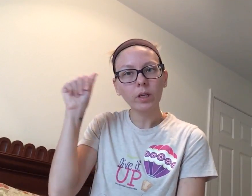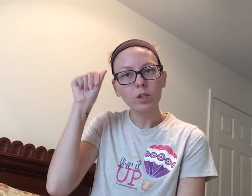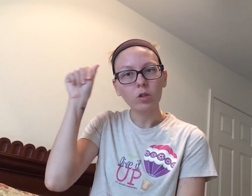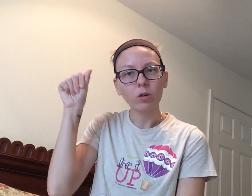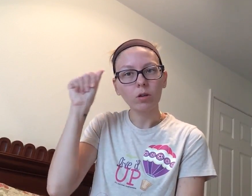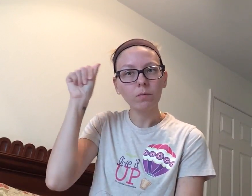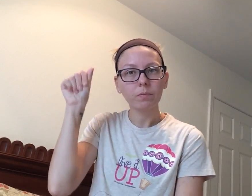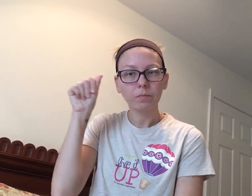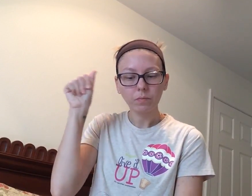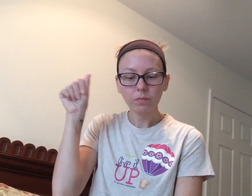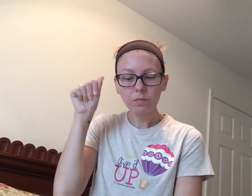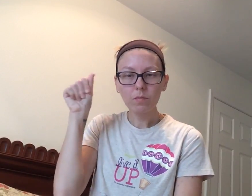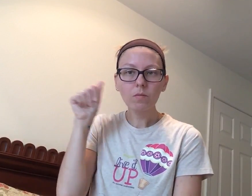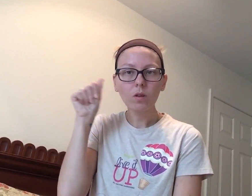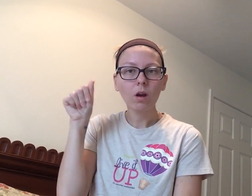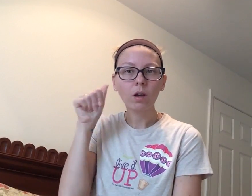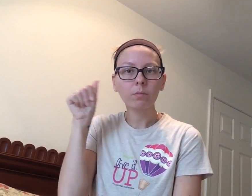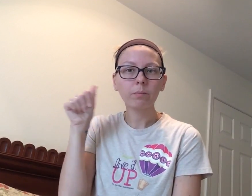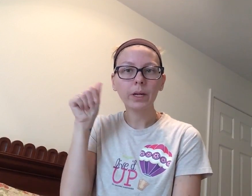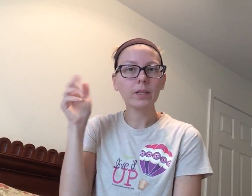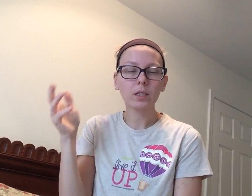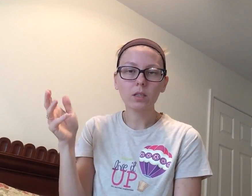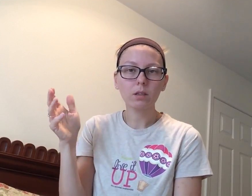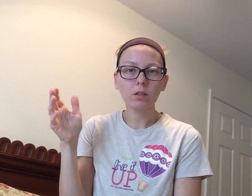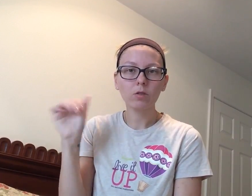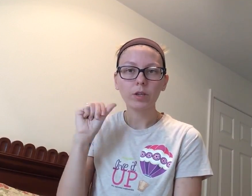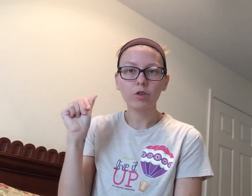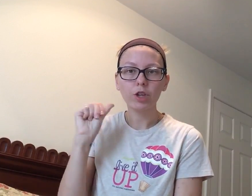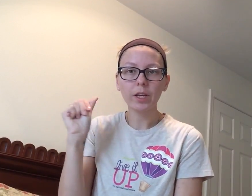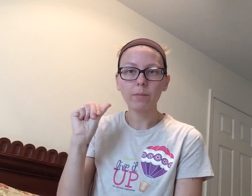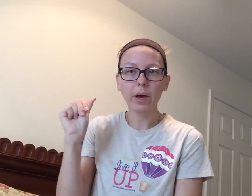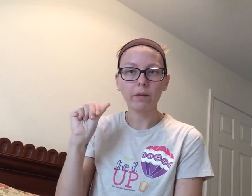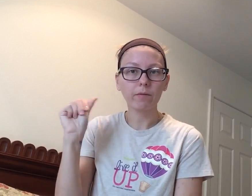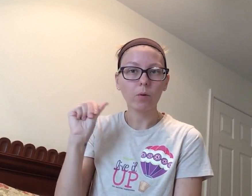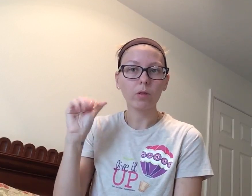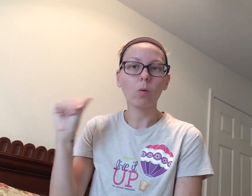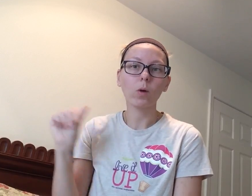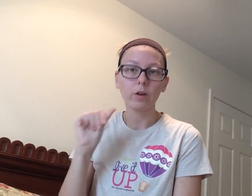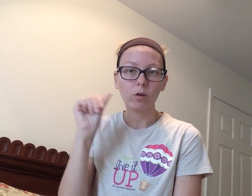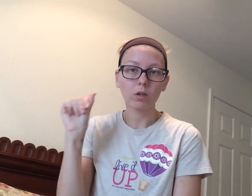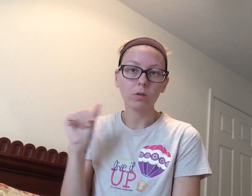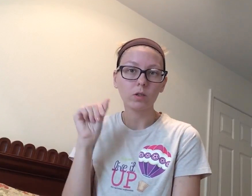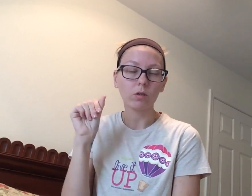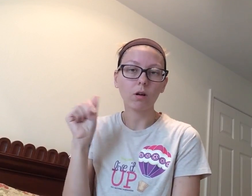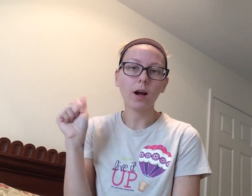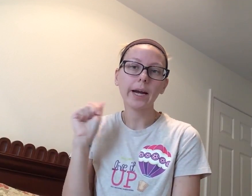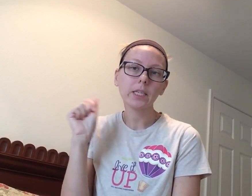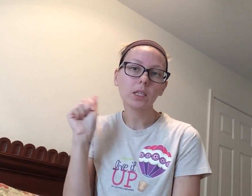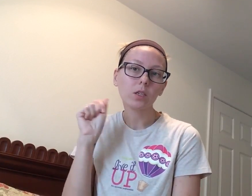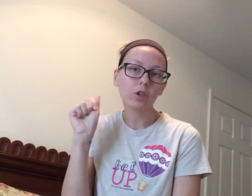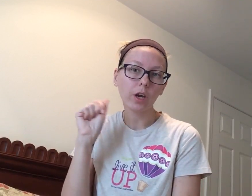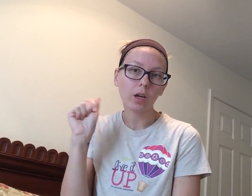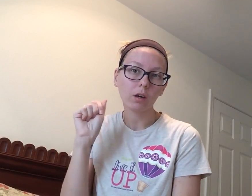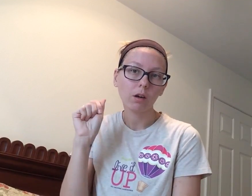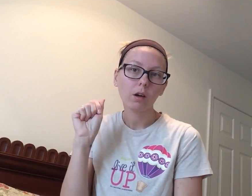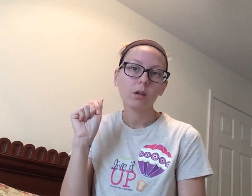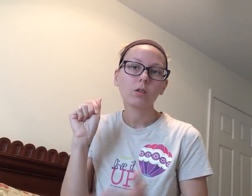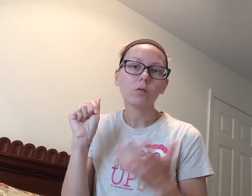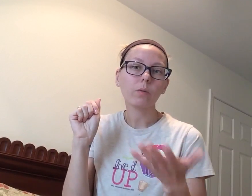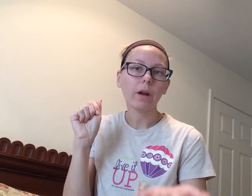a circle, but you can shake it back and forth, or you can do a circle. I tend to shake, so it's whatever